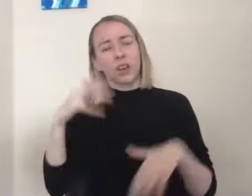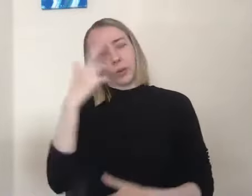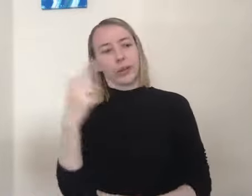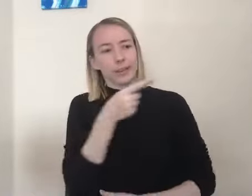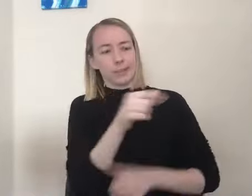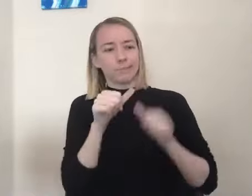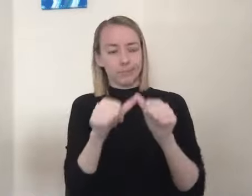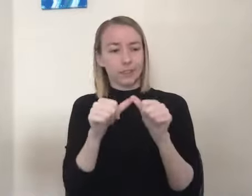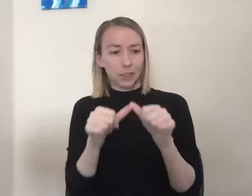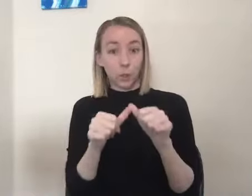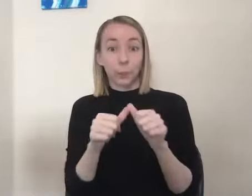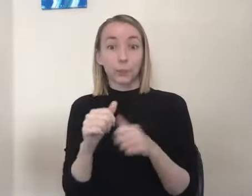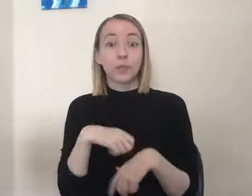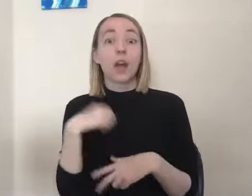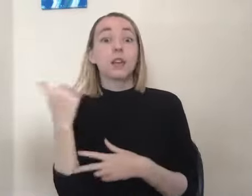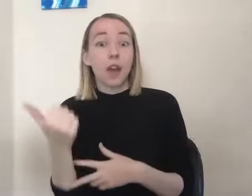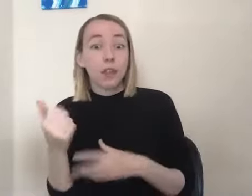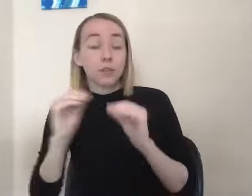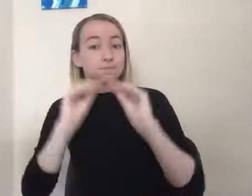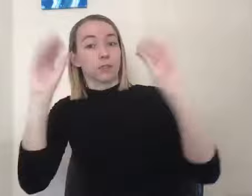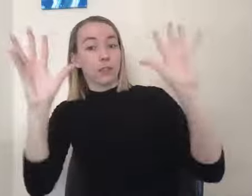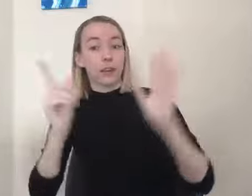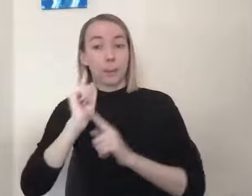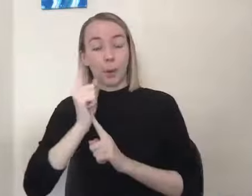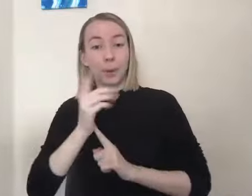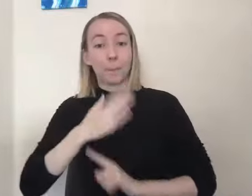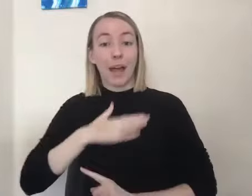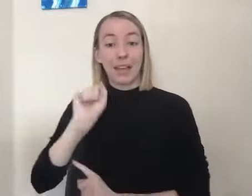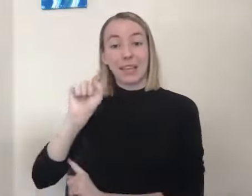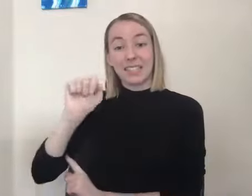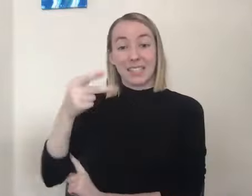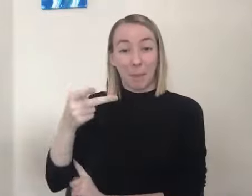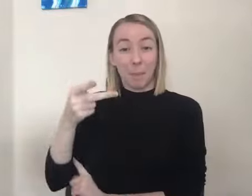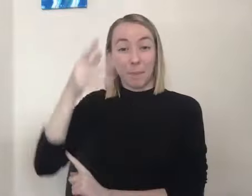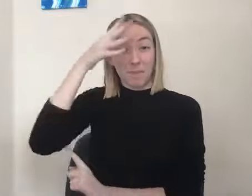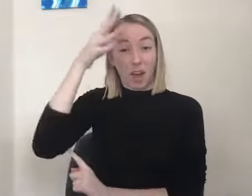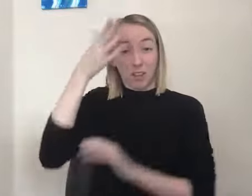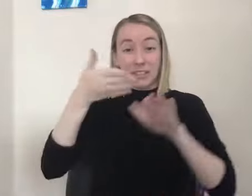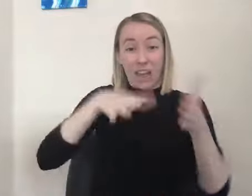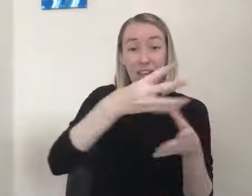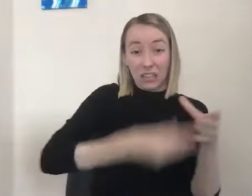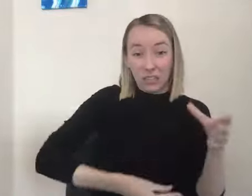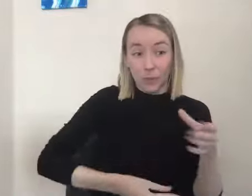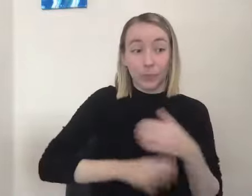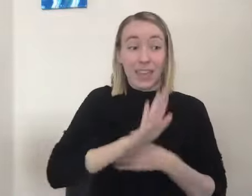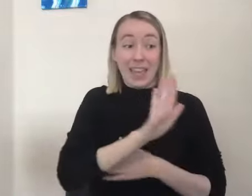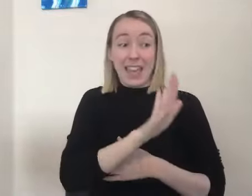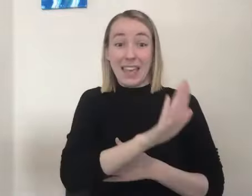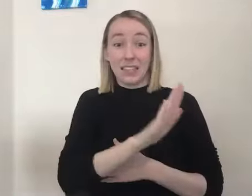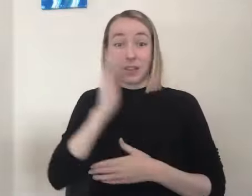have got a granda, and he ain't it. So that bad-tempered wee lassie was still there. But another light bulb moment for